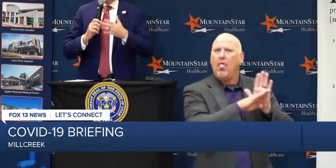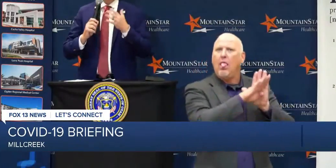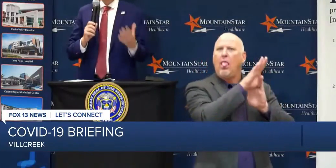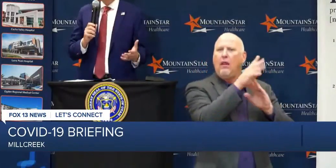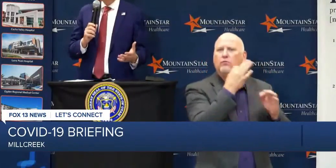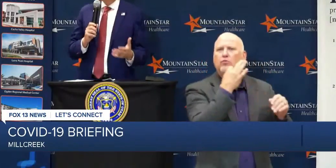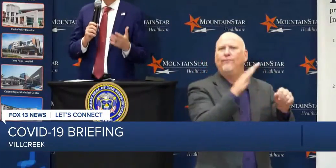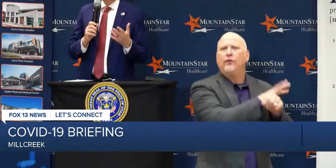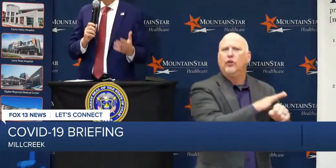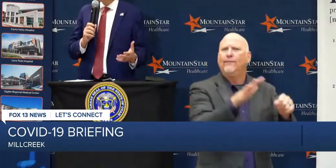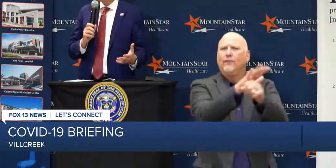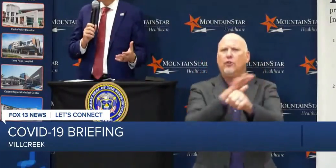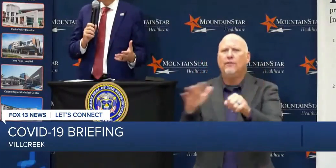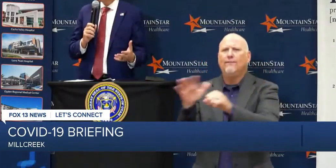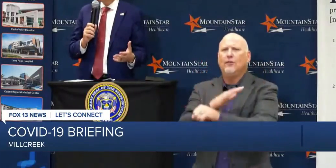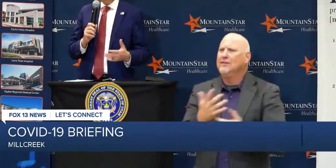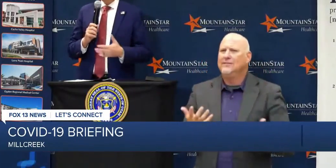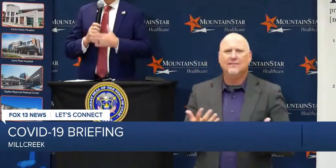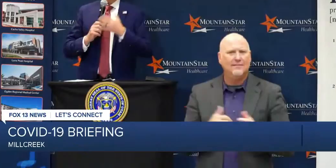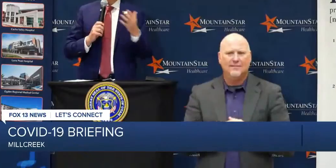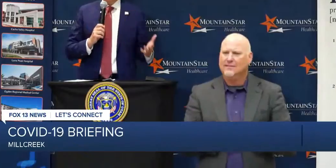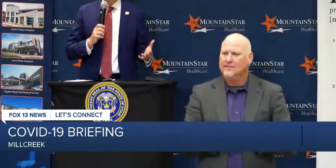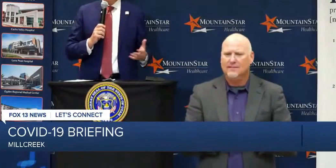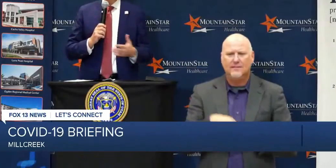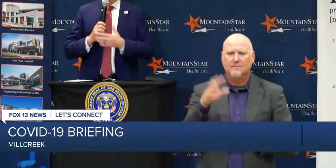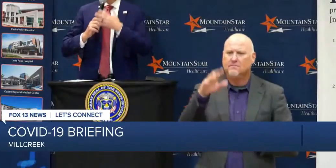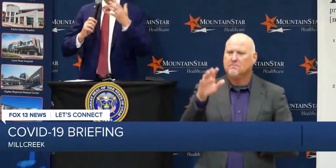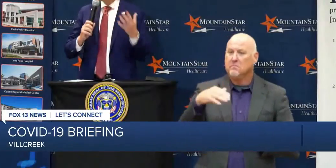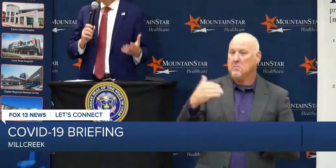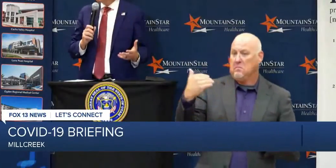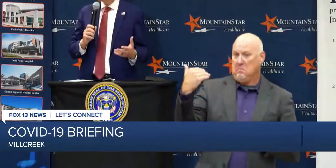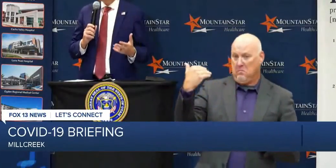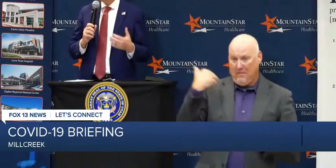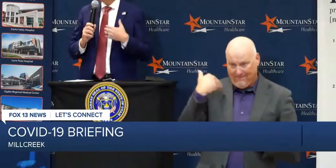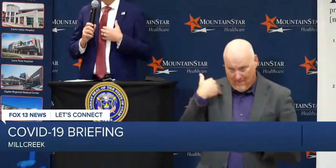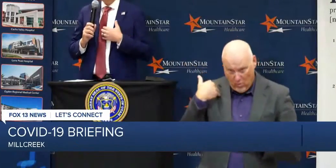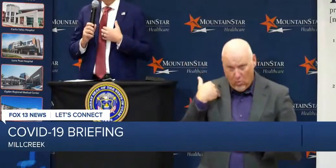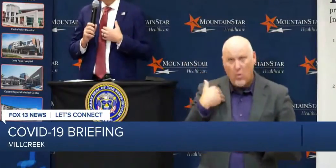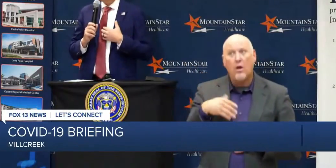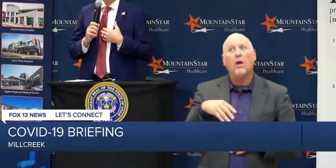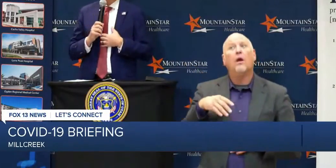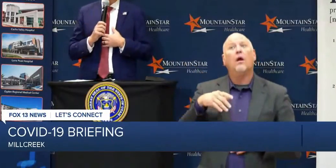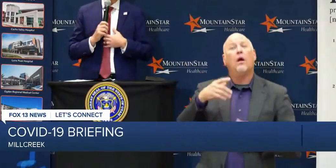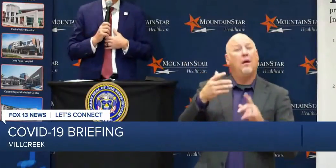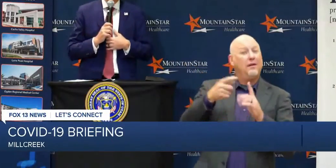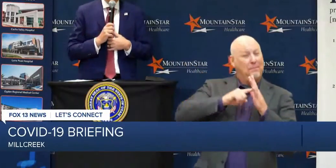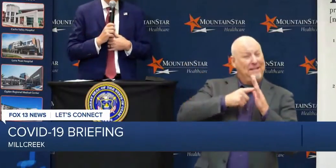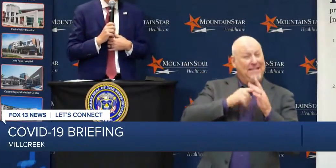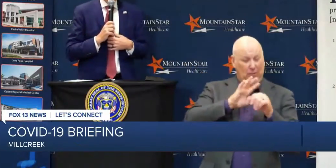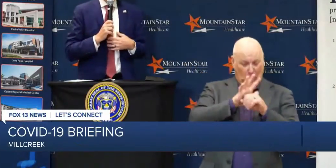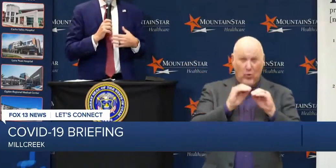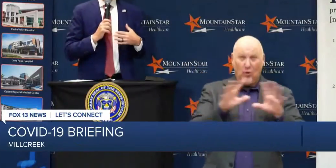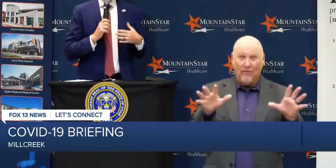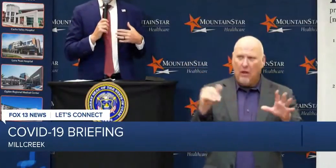this, we had all sacrificed for the common good. We all wear masks to keep everyone safe, even if we're not that at